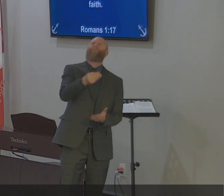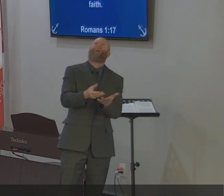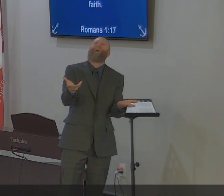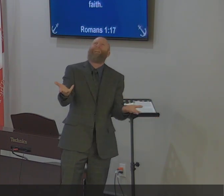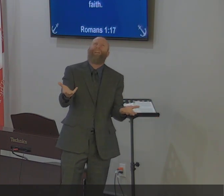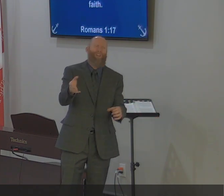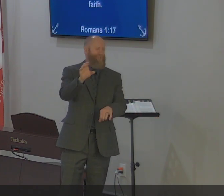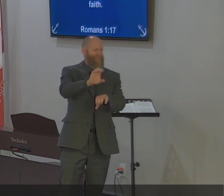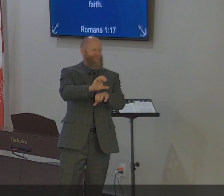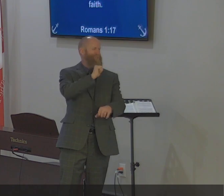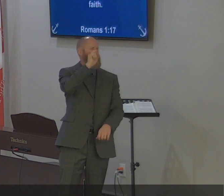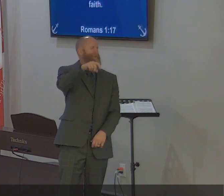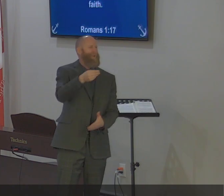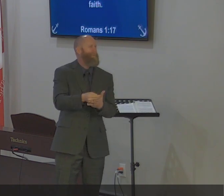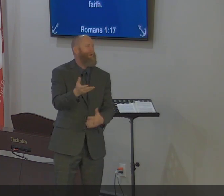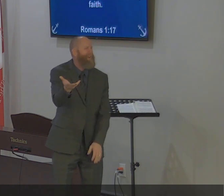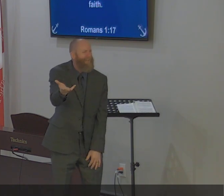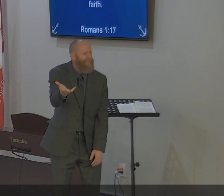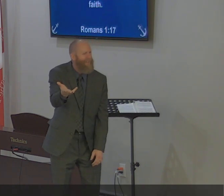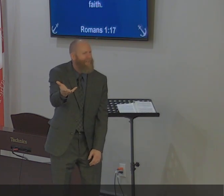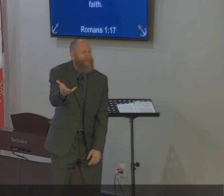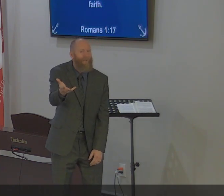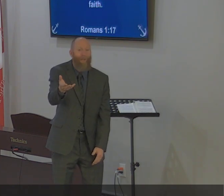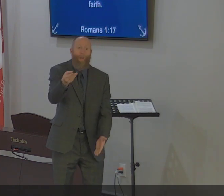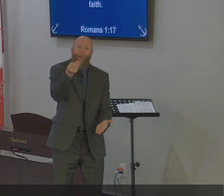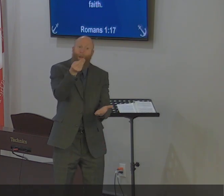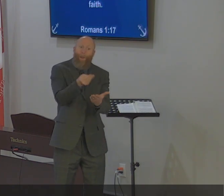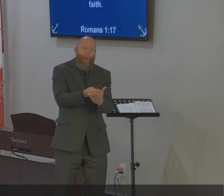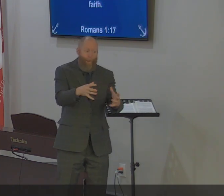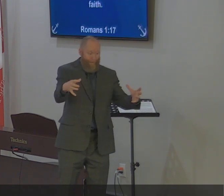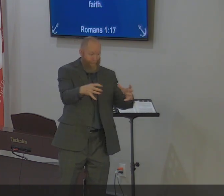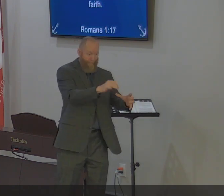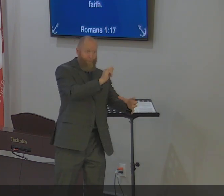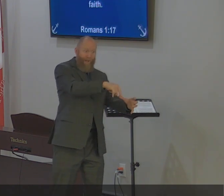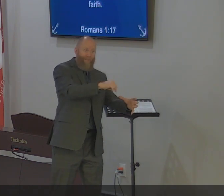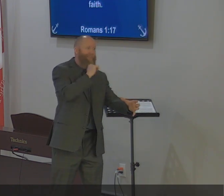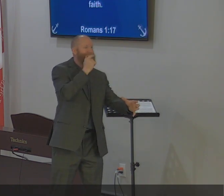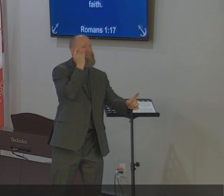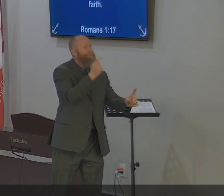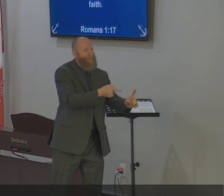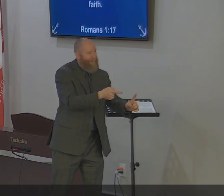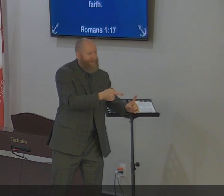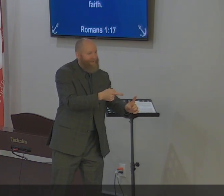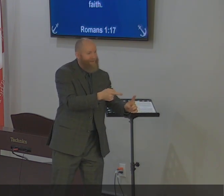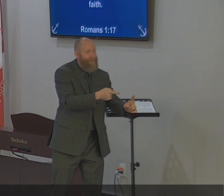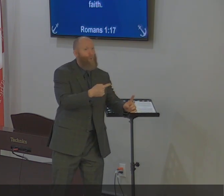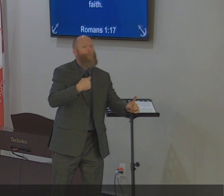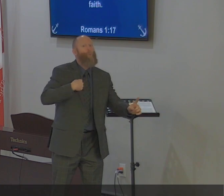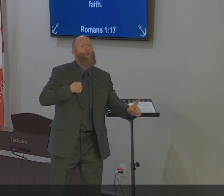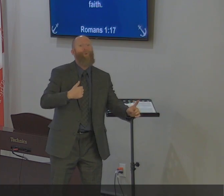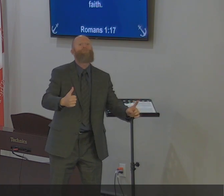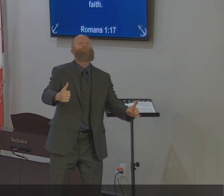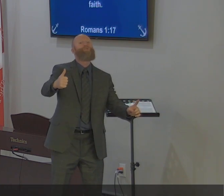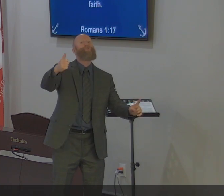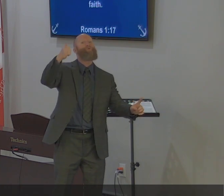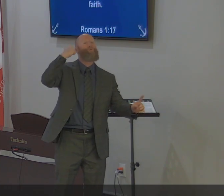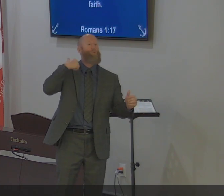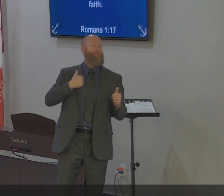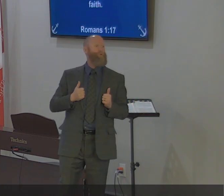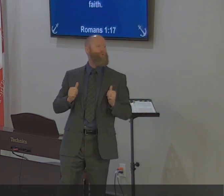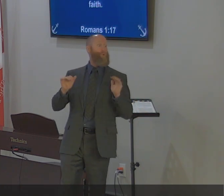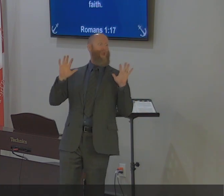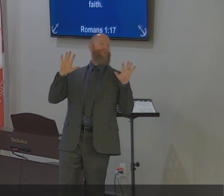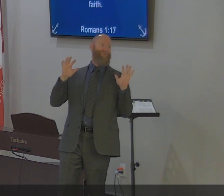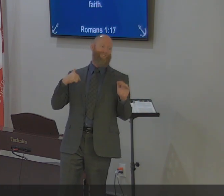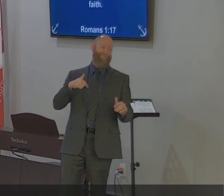It's not about the money. It's about the reluctance to sacrifice for God. If you look at,